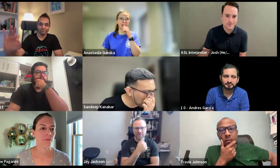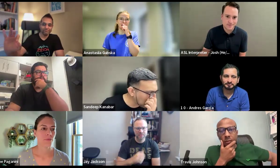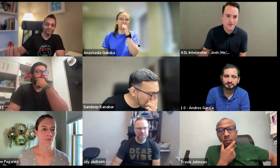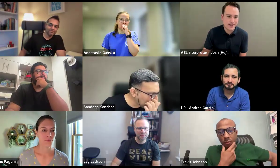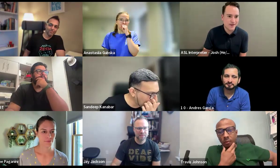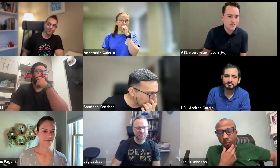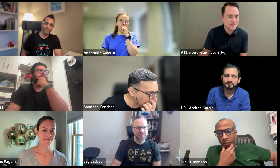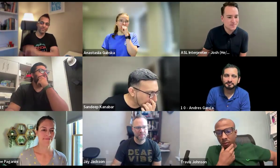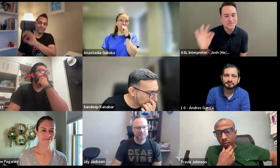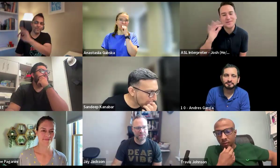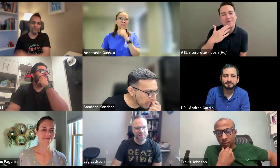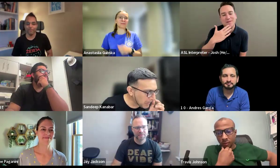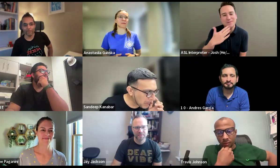interpreter, so that he knows.